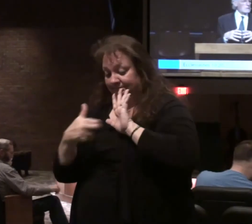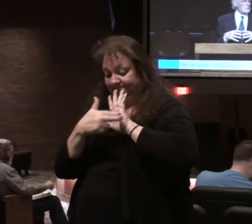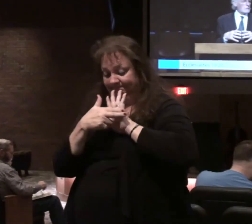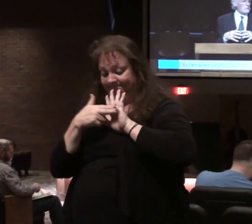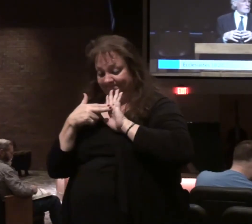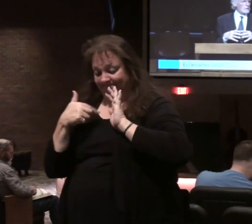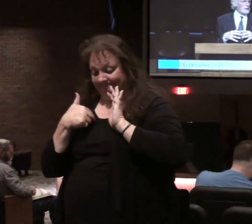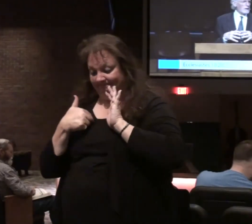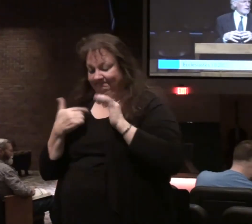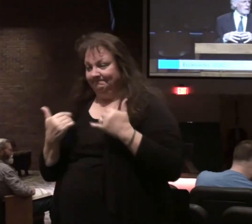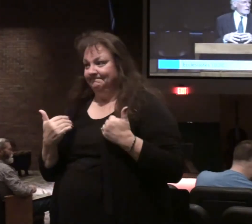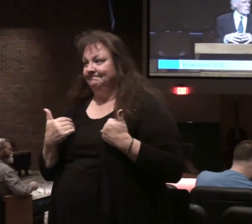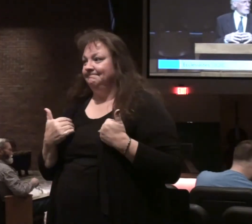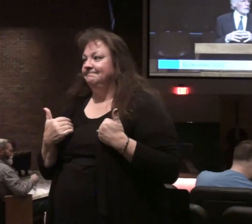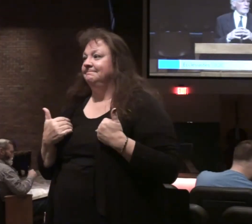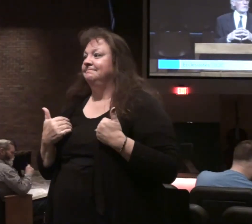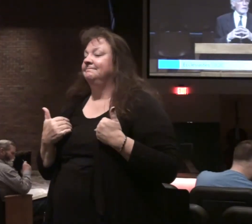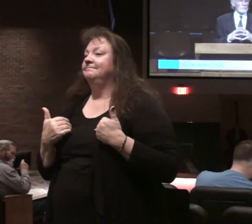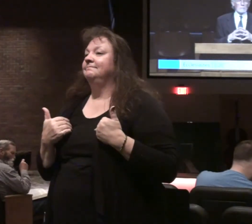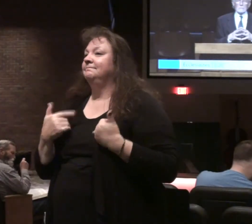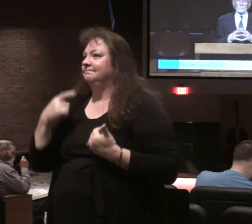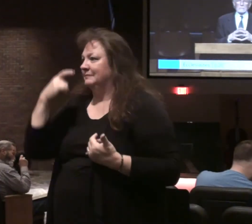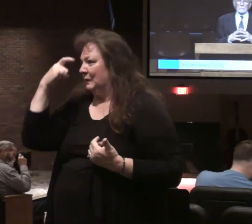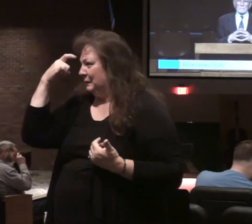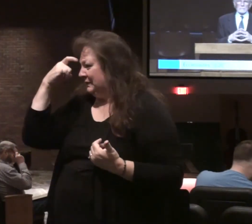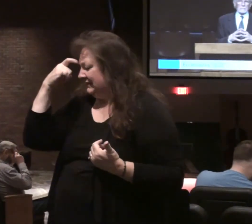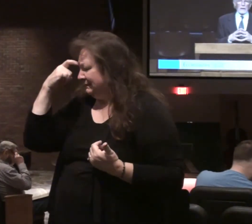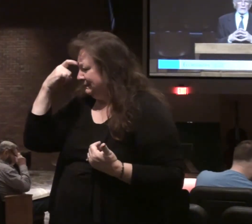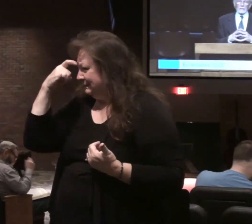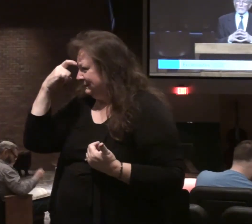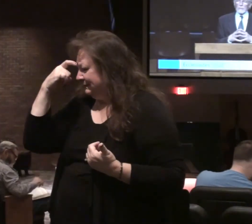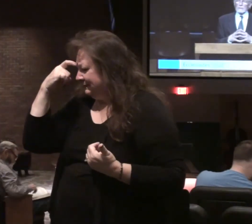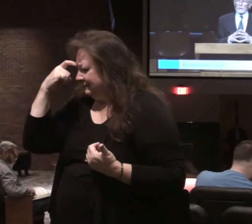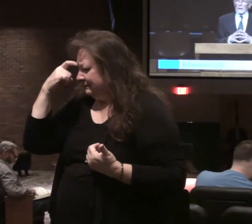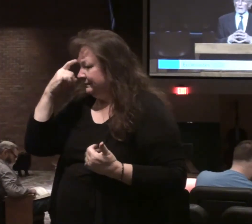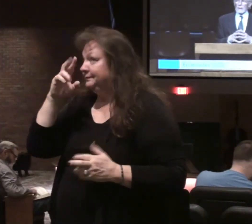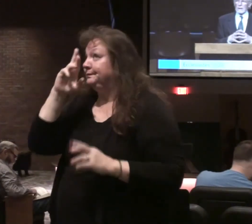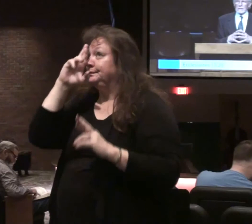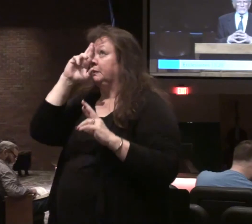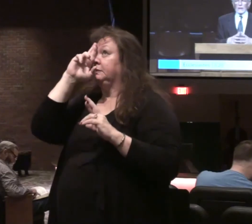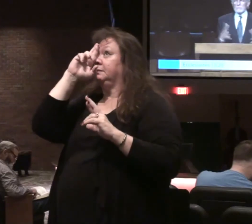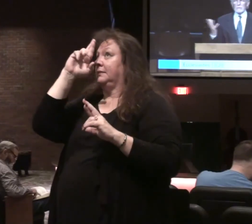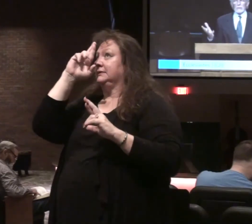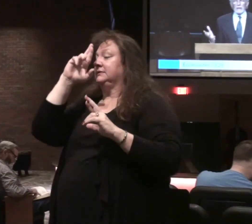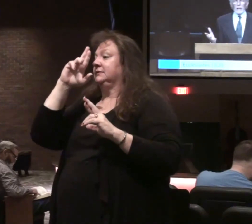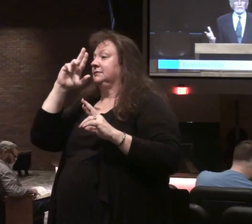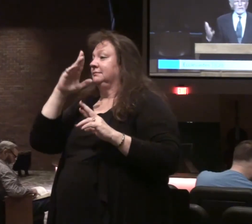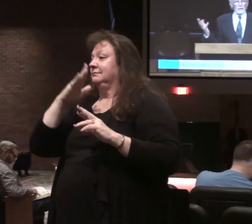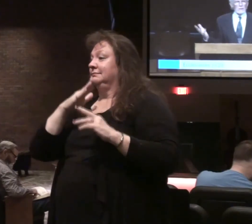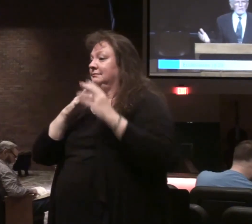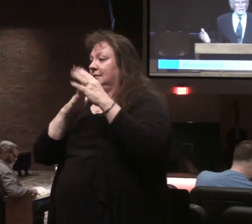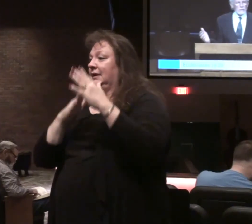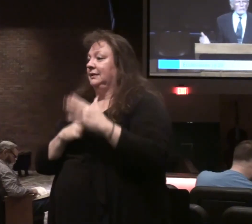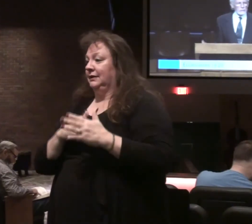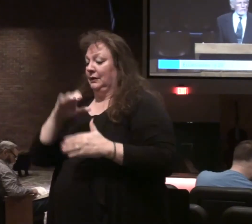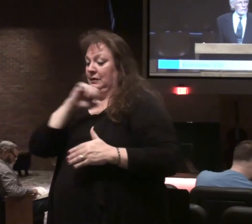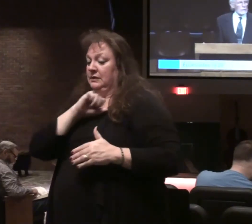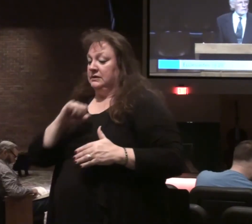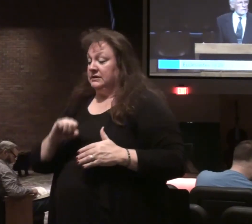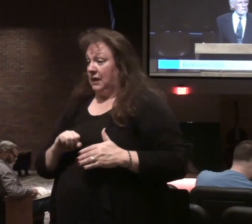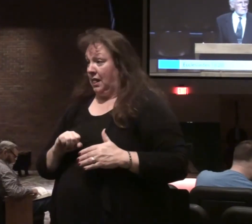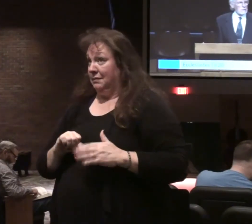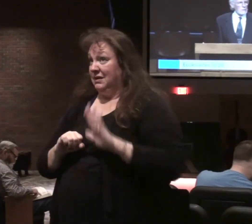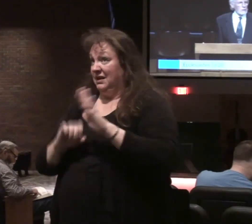us. And so wisdom, I respect the king. Solomon is going to have a son who is a